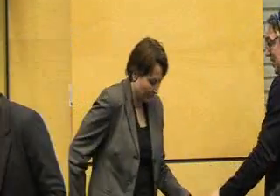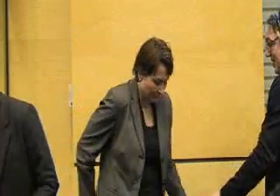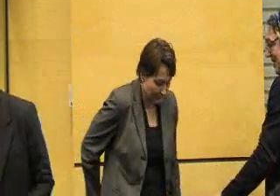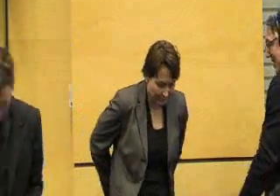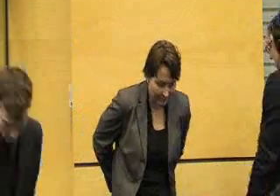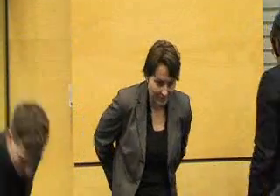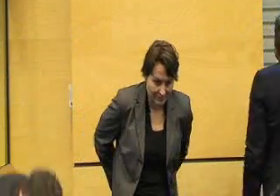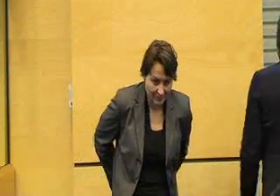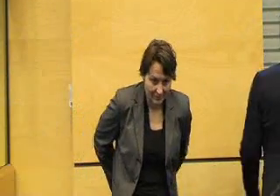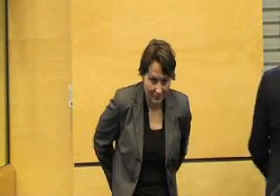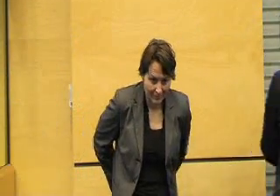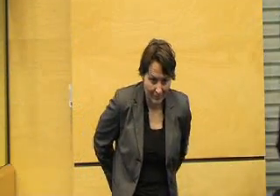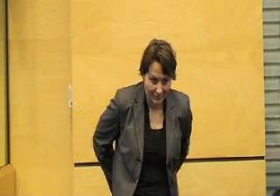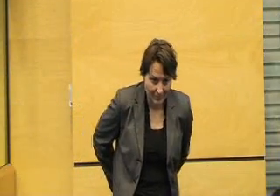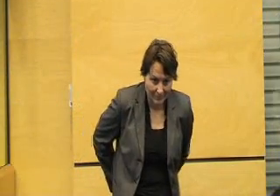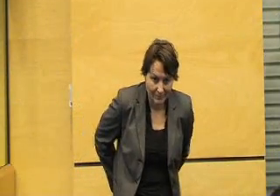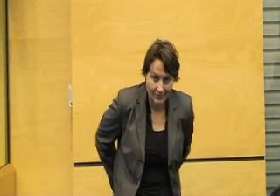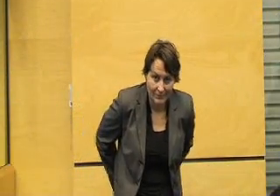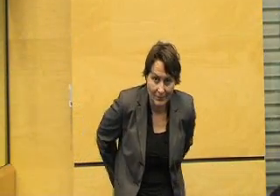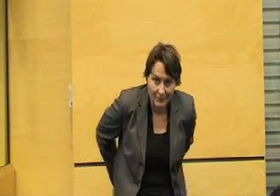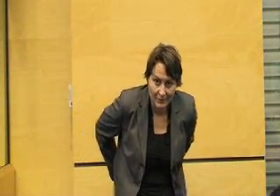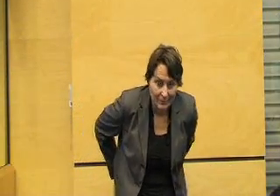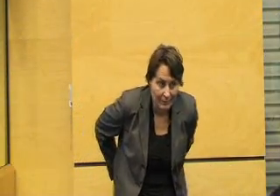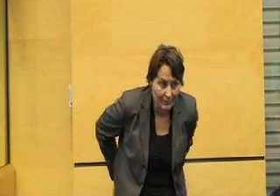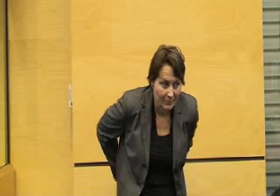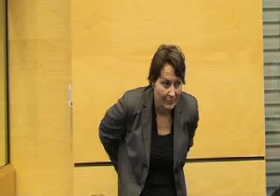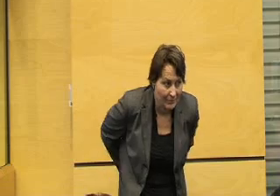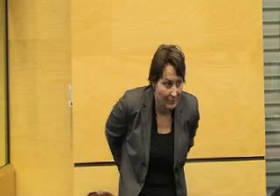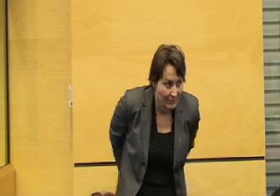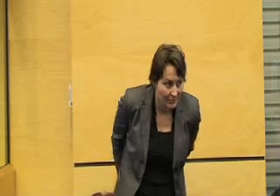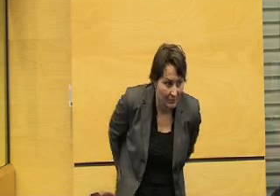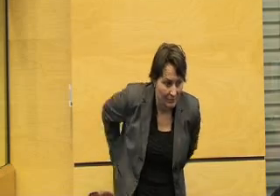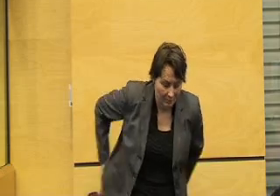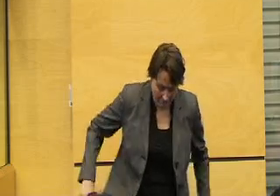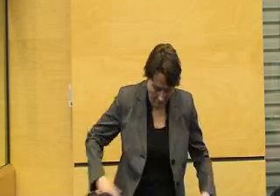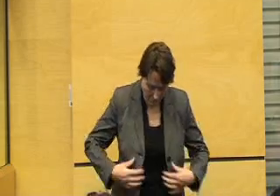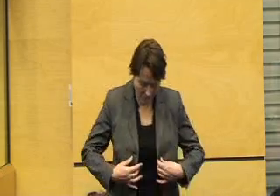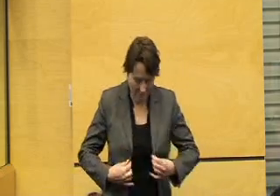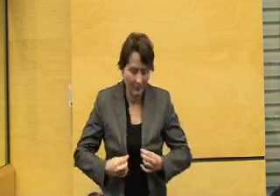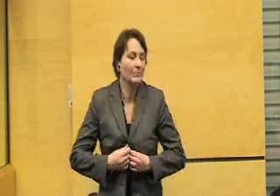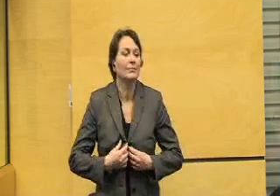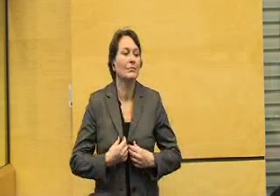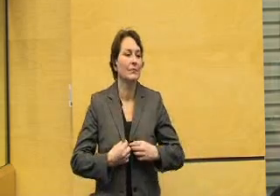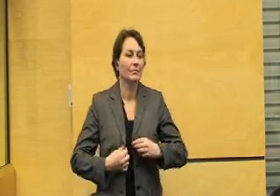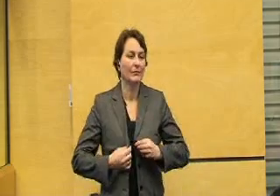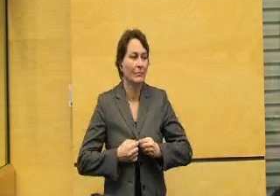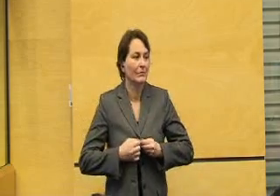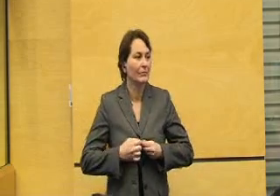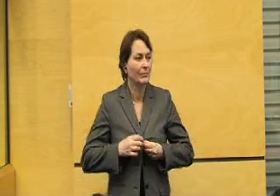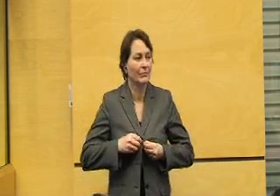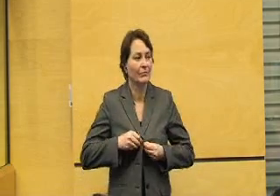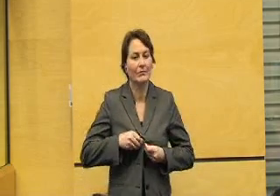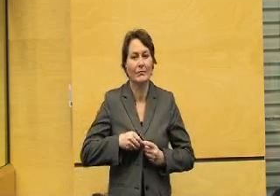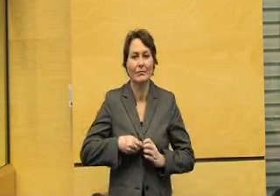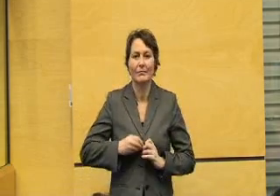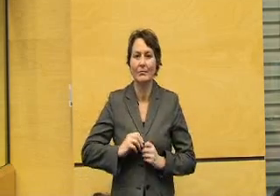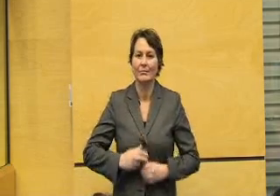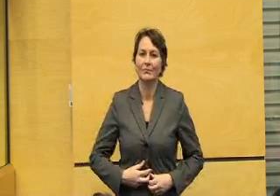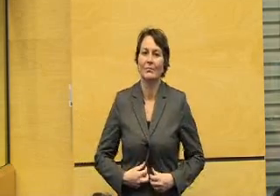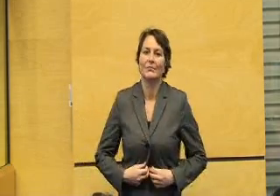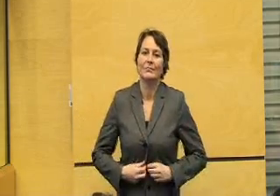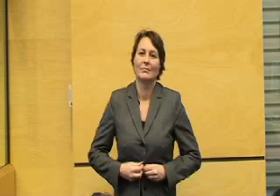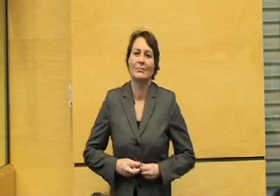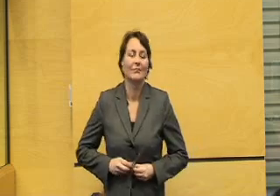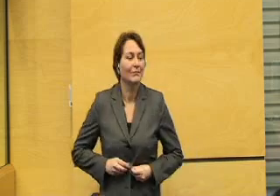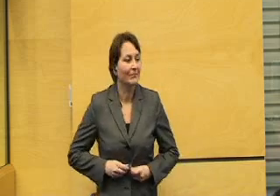Thank you, Madam Chair. I would like to extend my greetings to the distinguished delegation of Thailand.